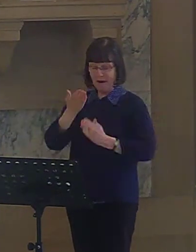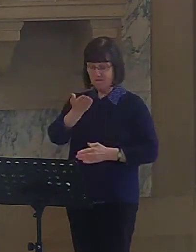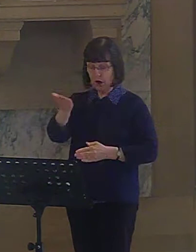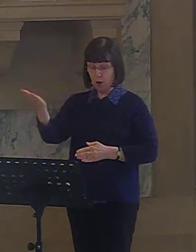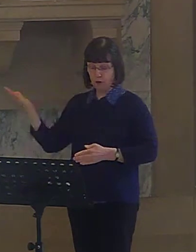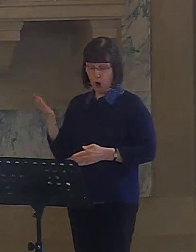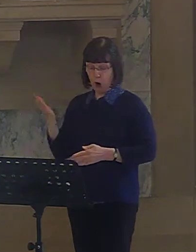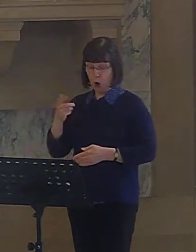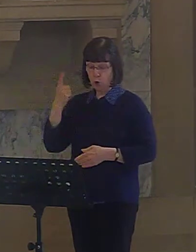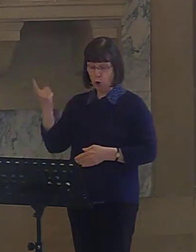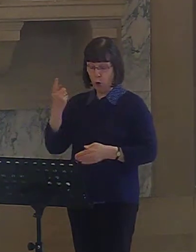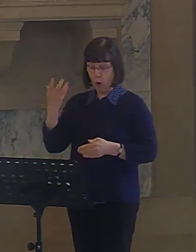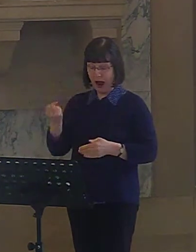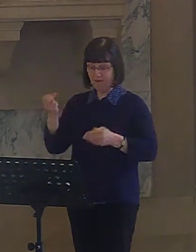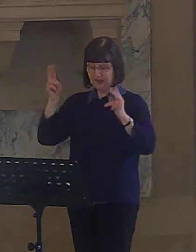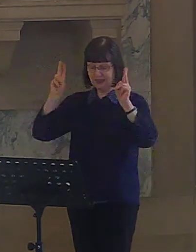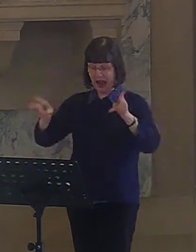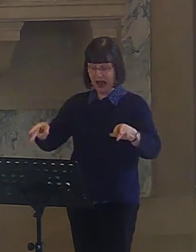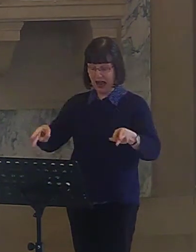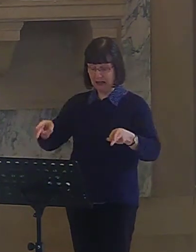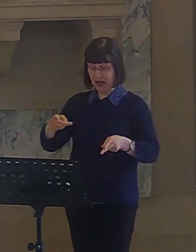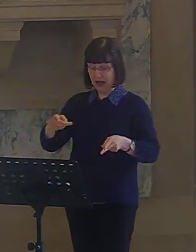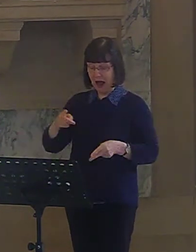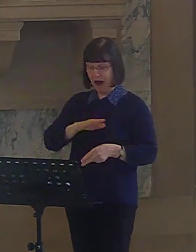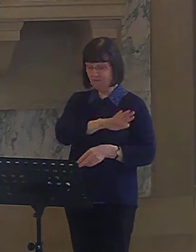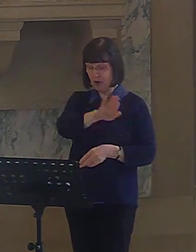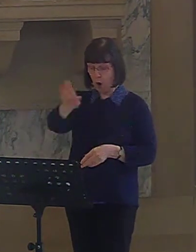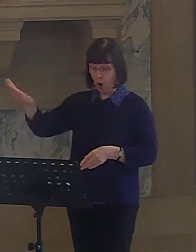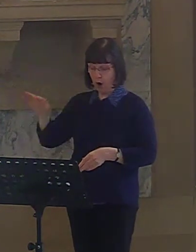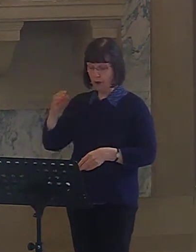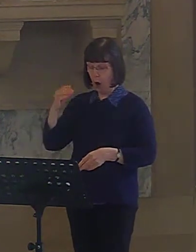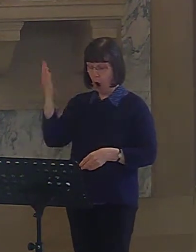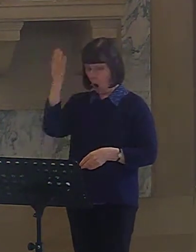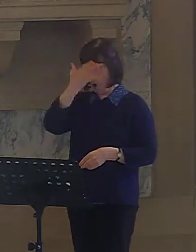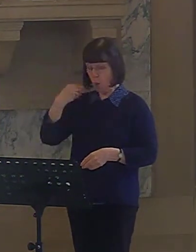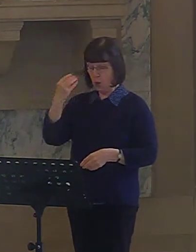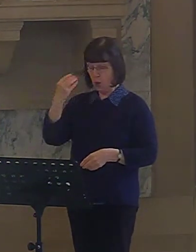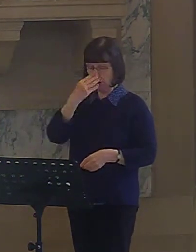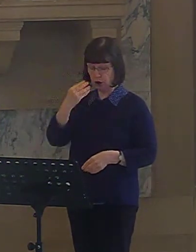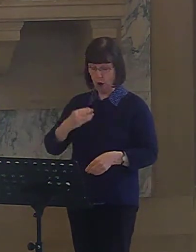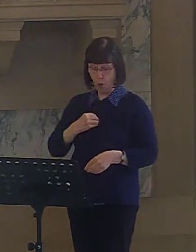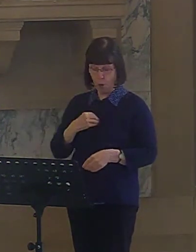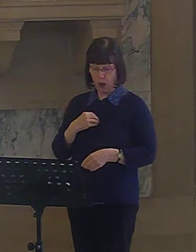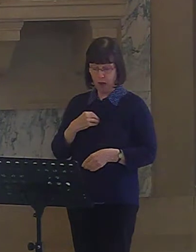We pray for those who have died and for all the holy souls.